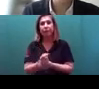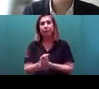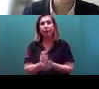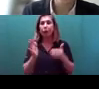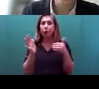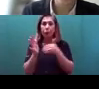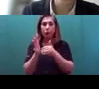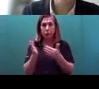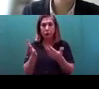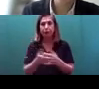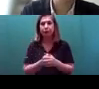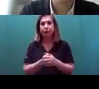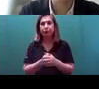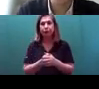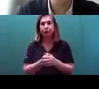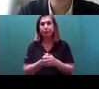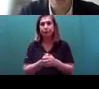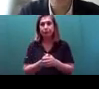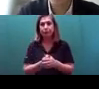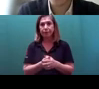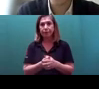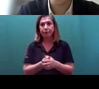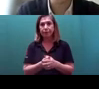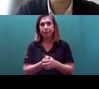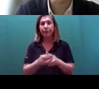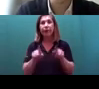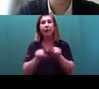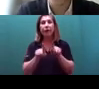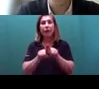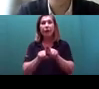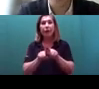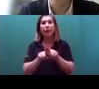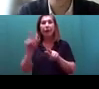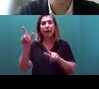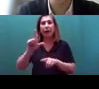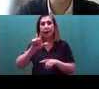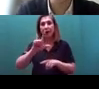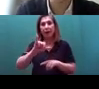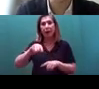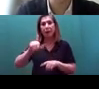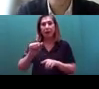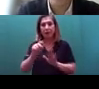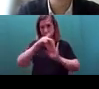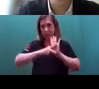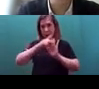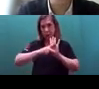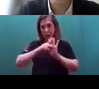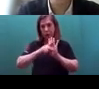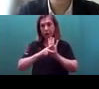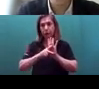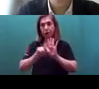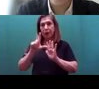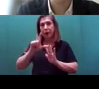the program of Lima is also very interesting. It's the program that won the award in